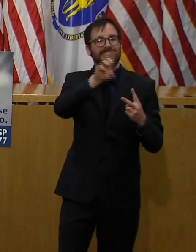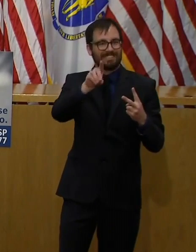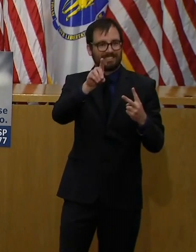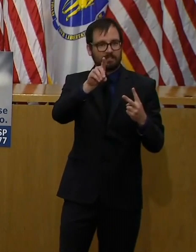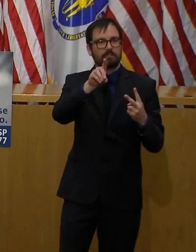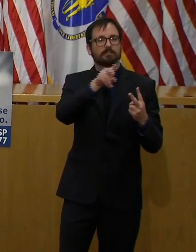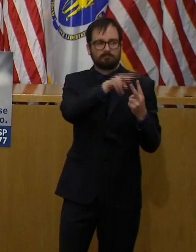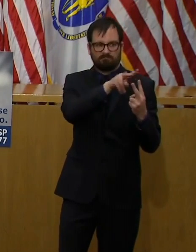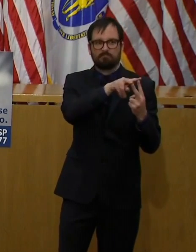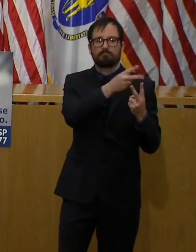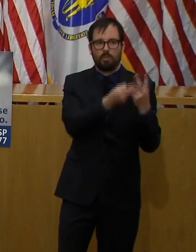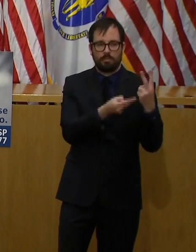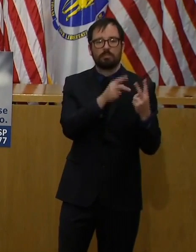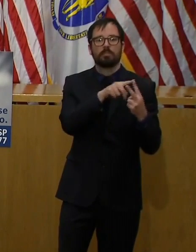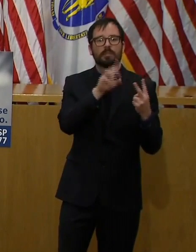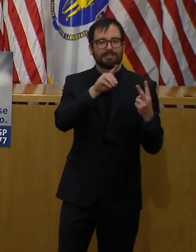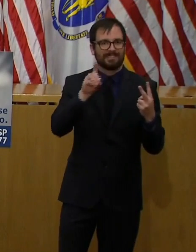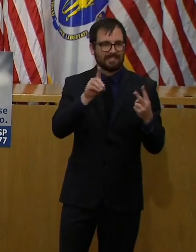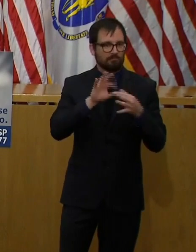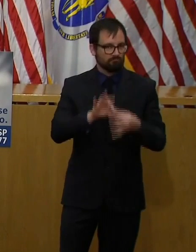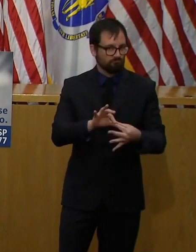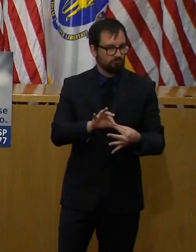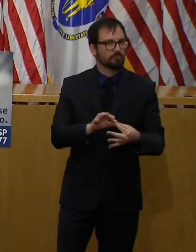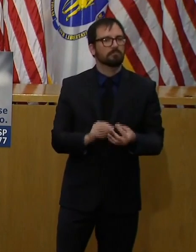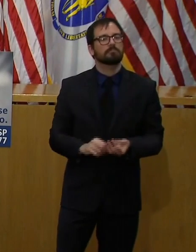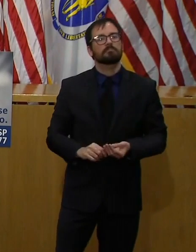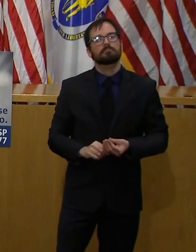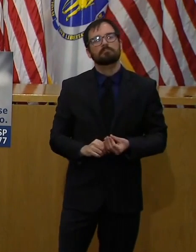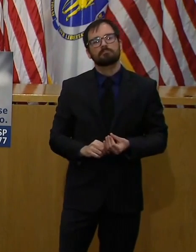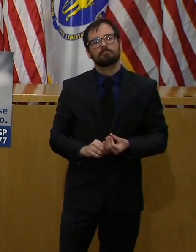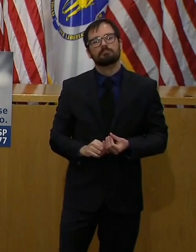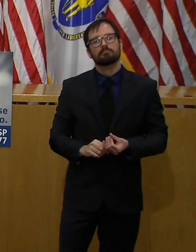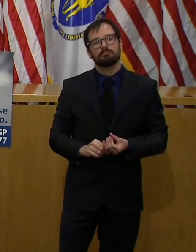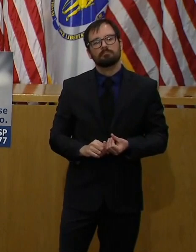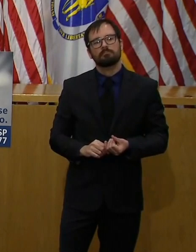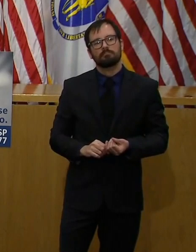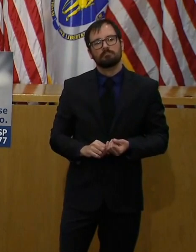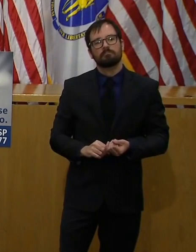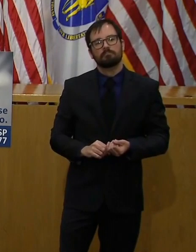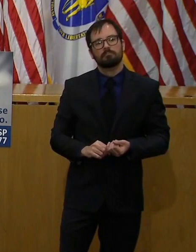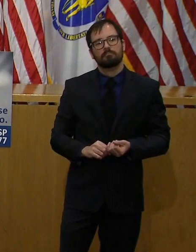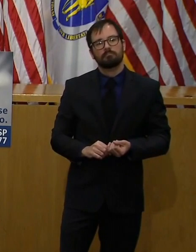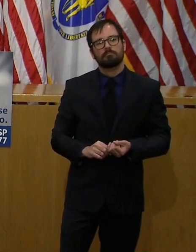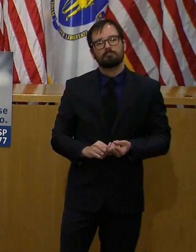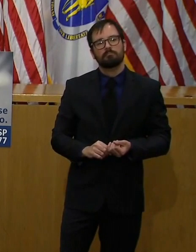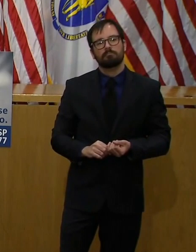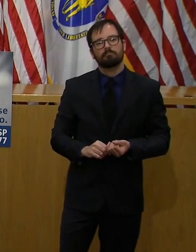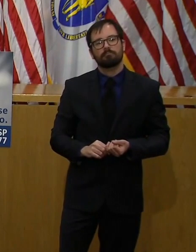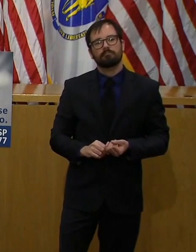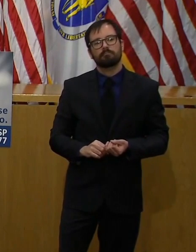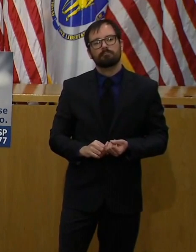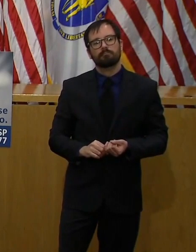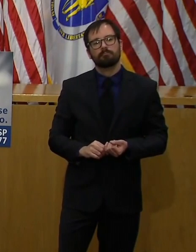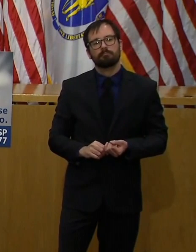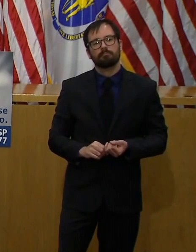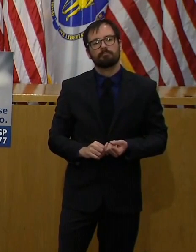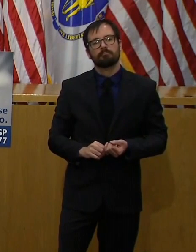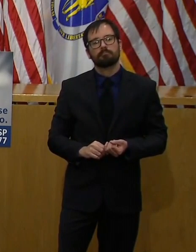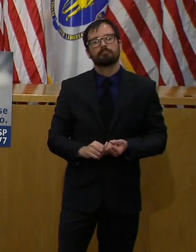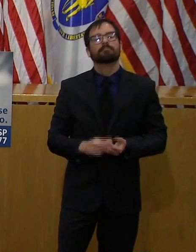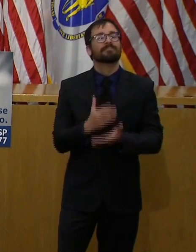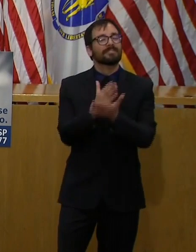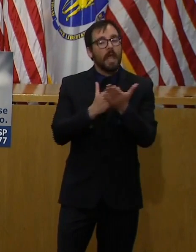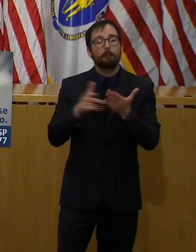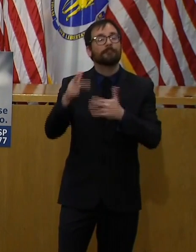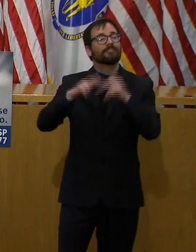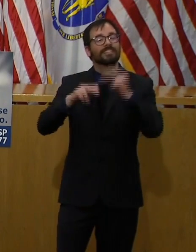roll out at 24/7 congregate care facilities that are state-operated or state-contracted. And at this point, we have conducted